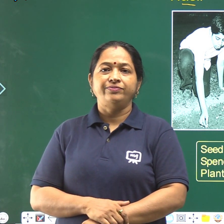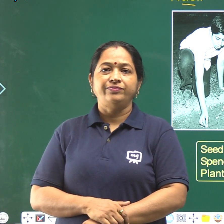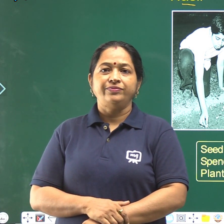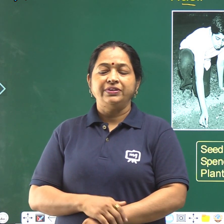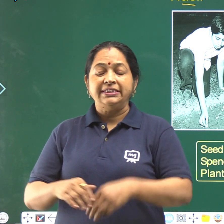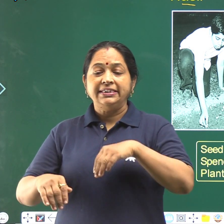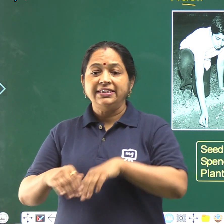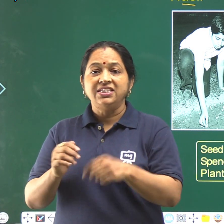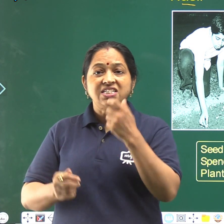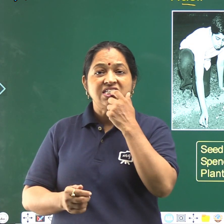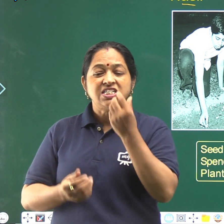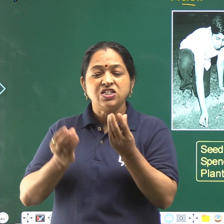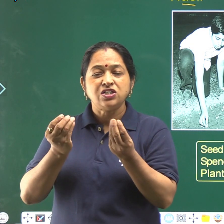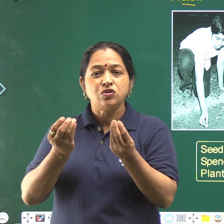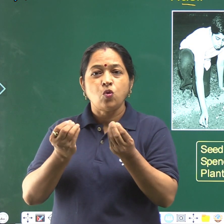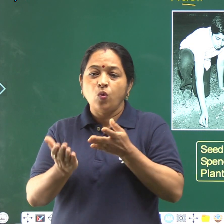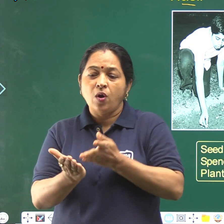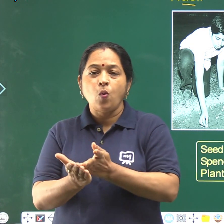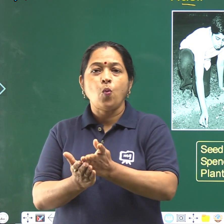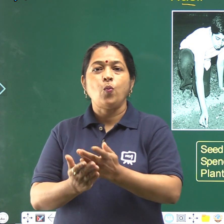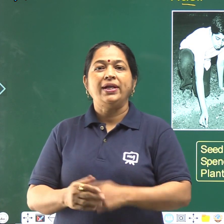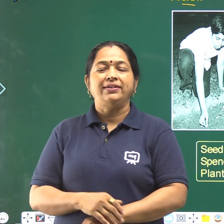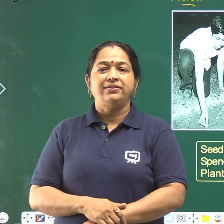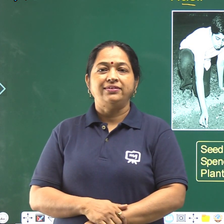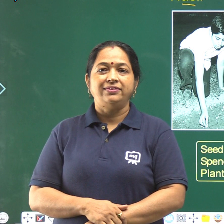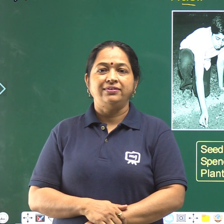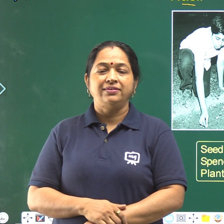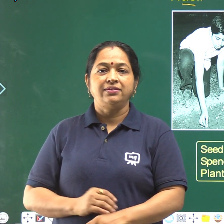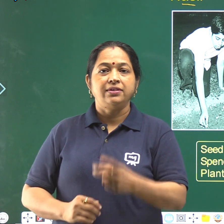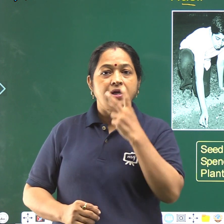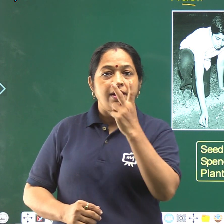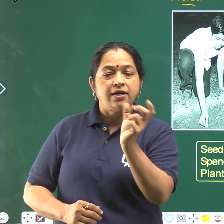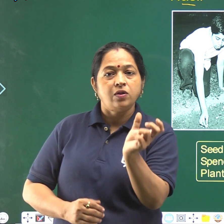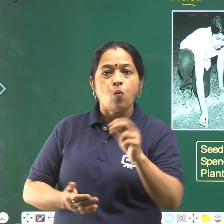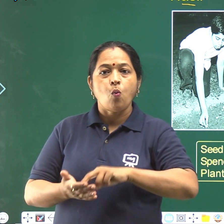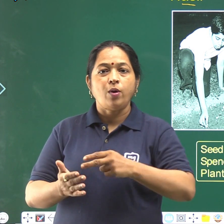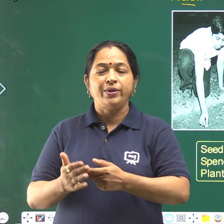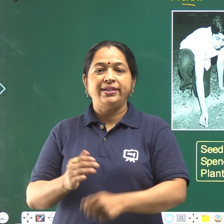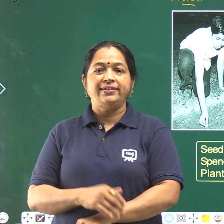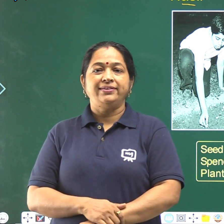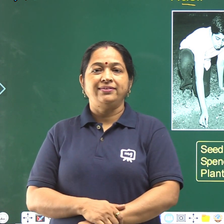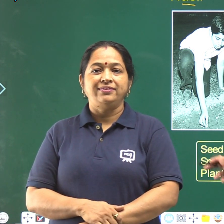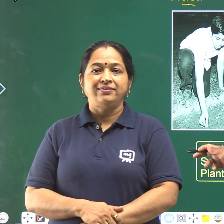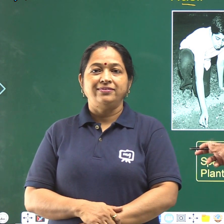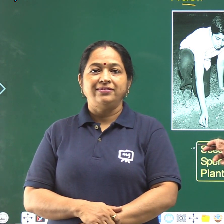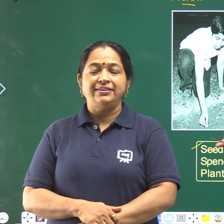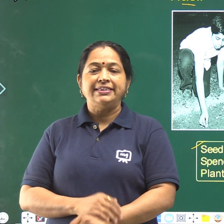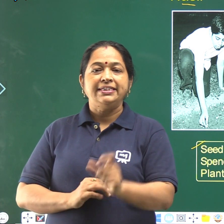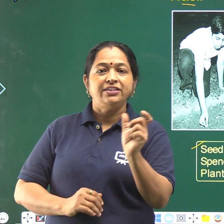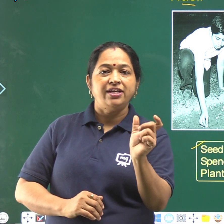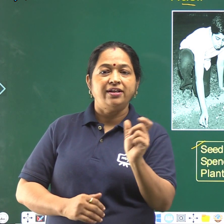in cotton field. Let's see the word meanings.